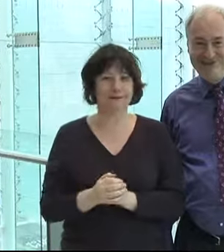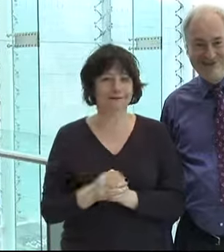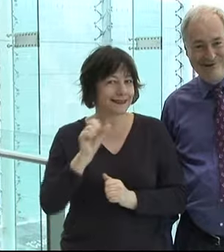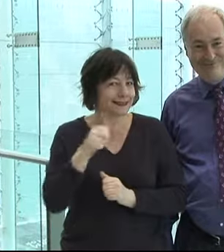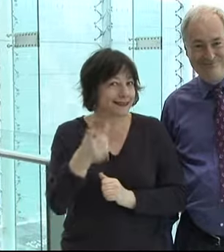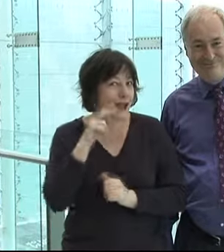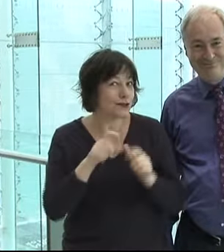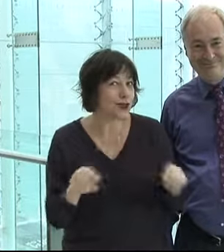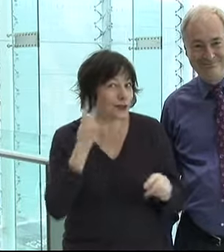show.